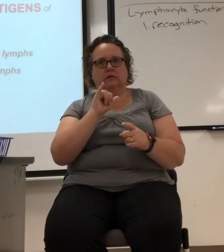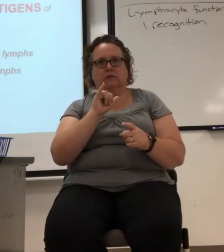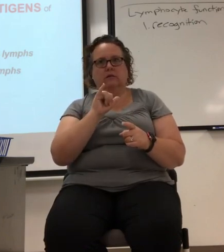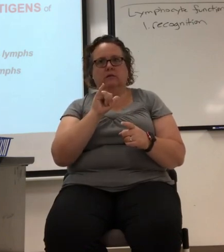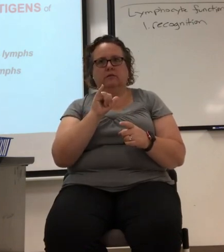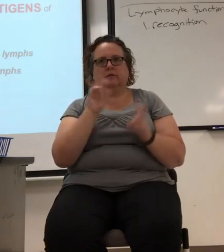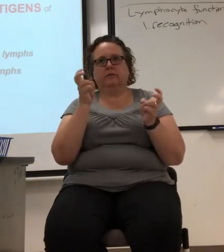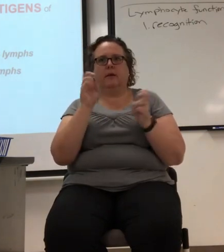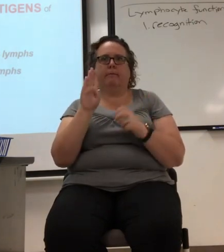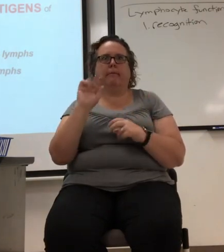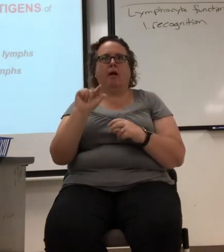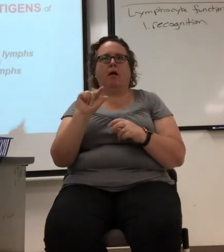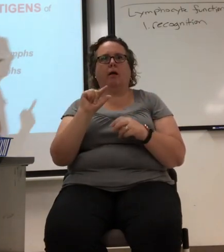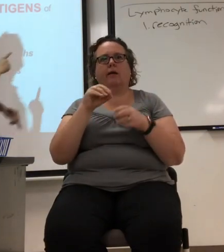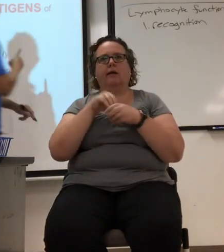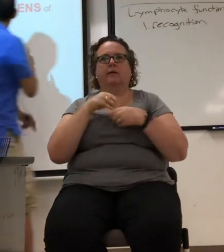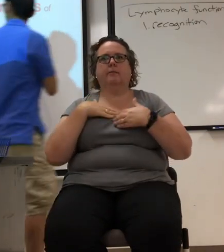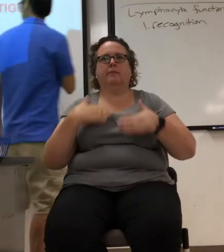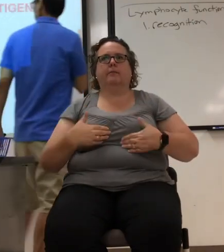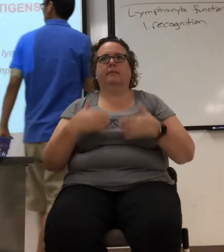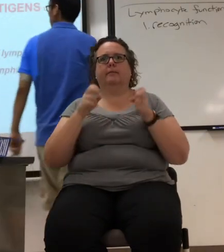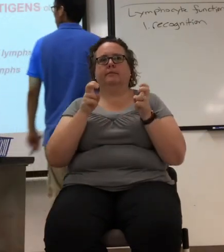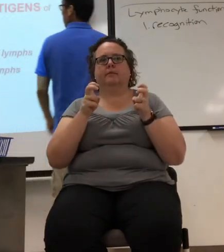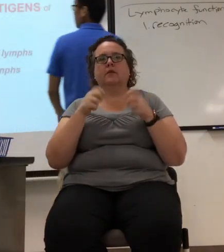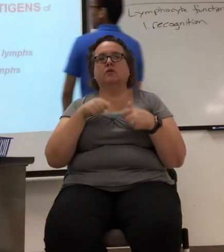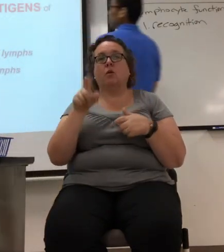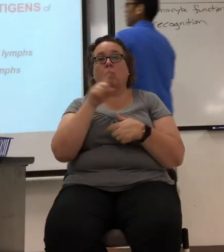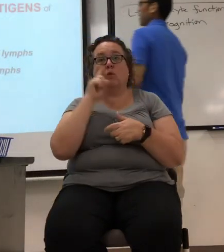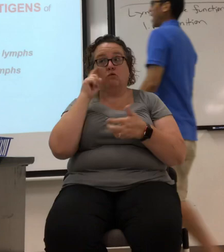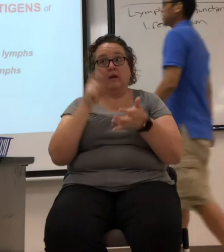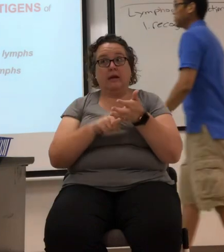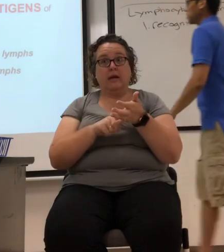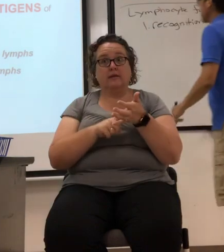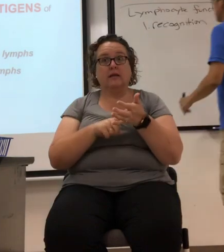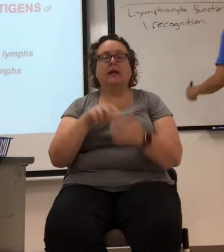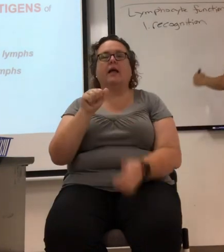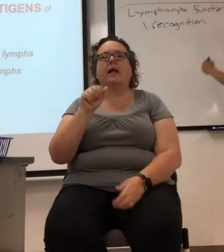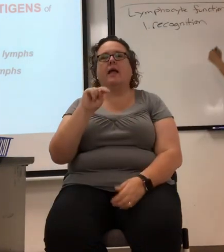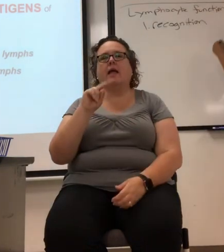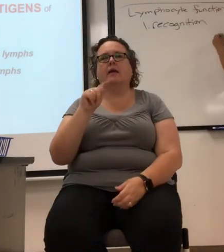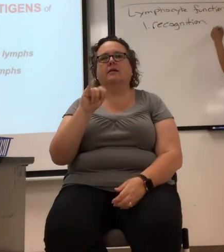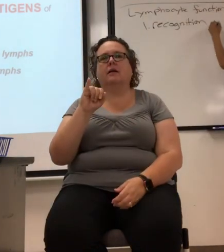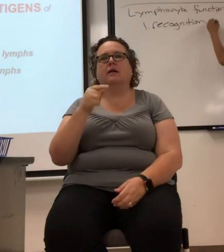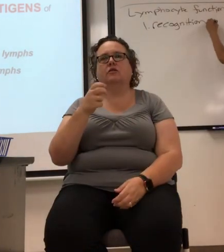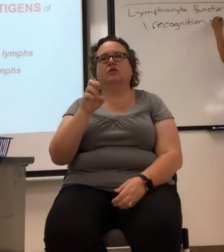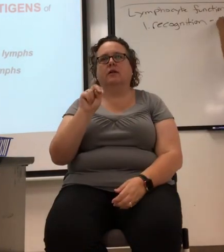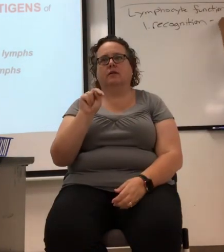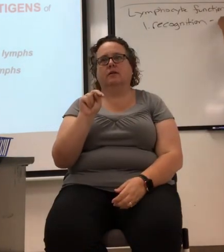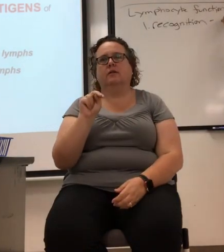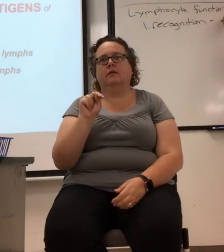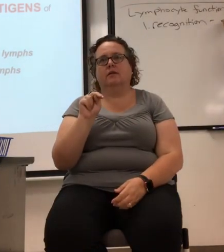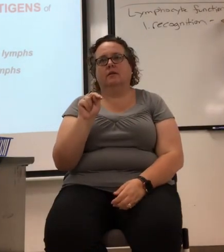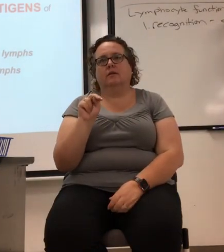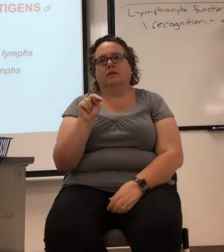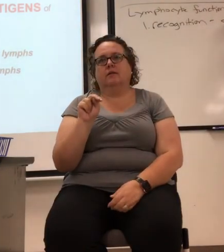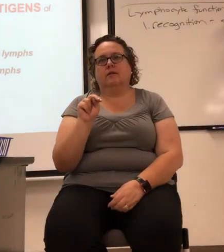okay? And what are you recognizing? Antigens.